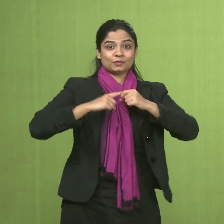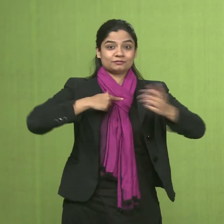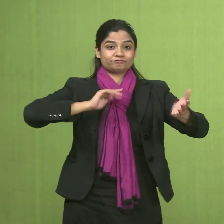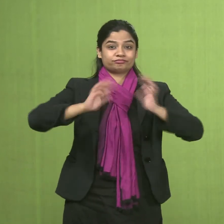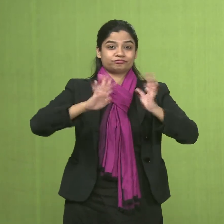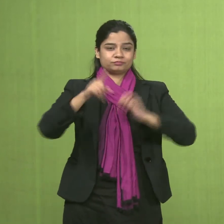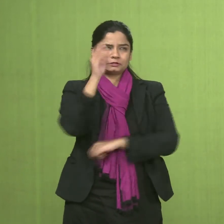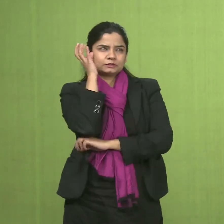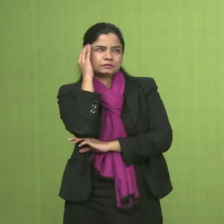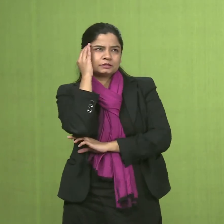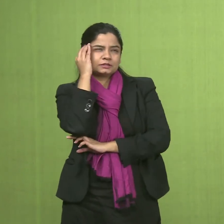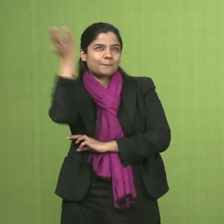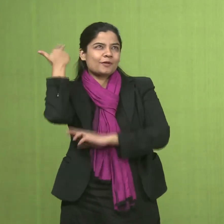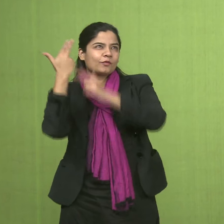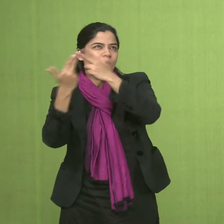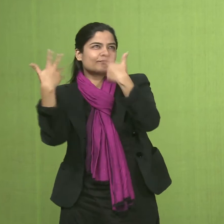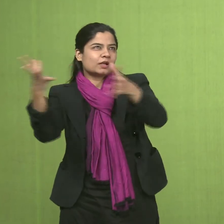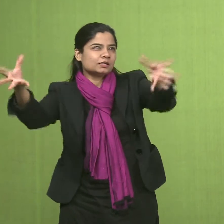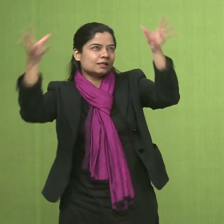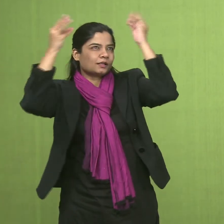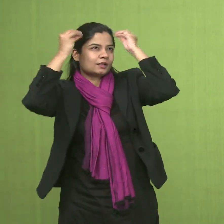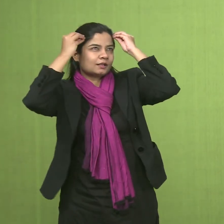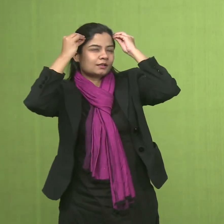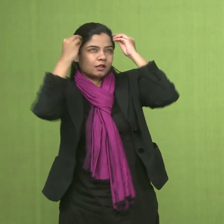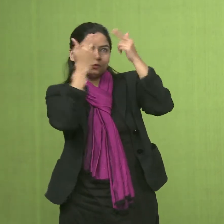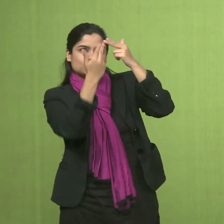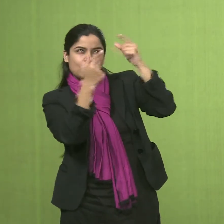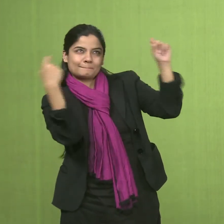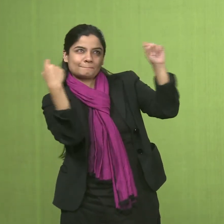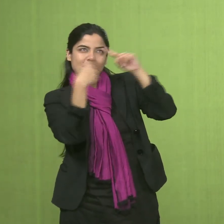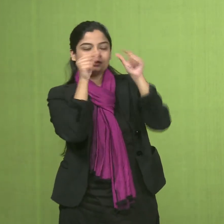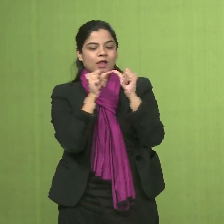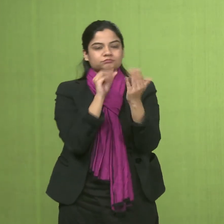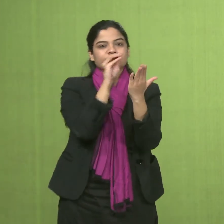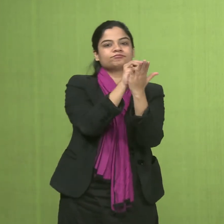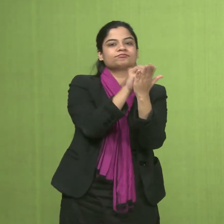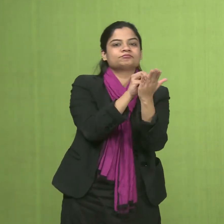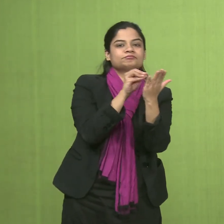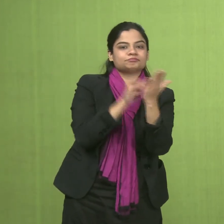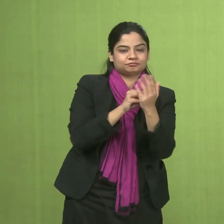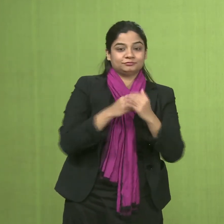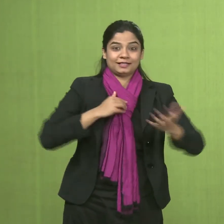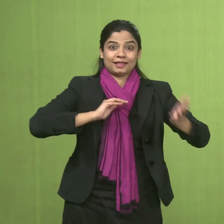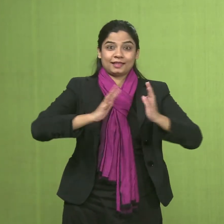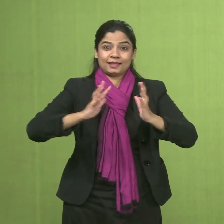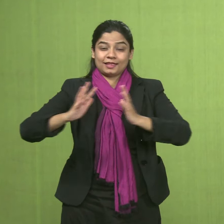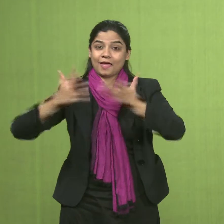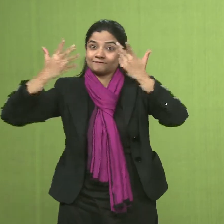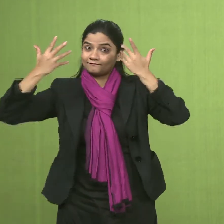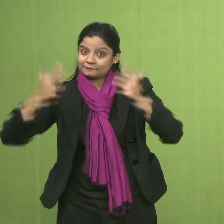I will sign the question first and you have to remember what the answer is and write down in your notebook.